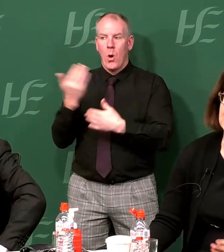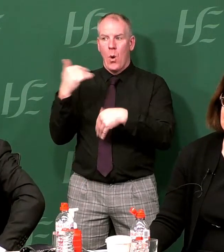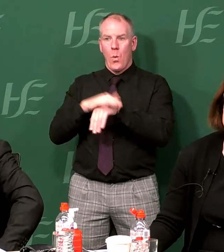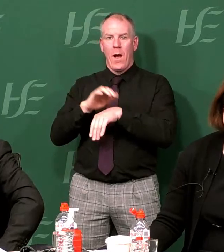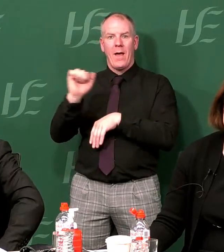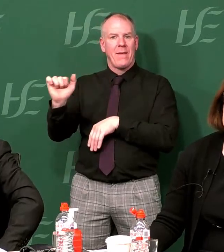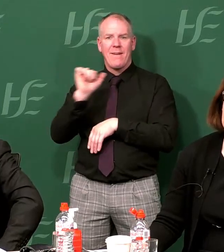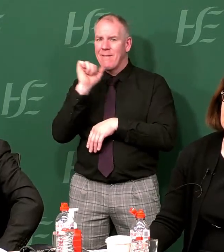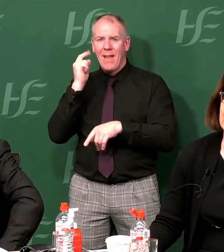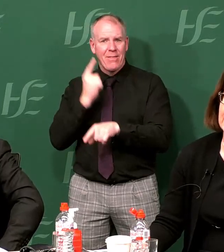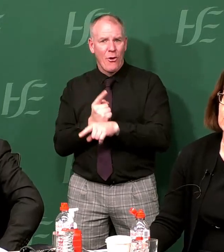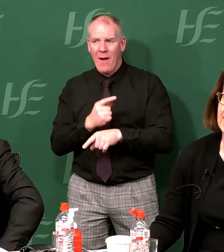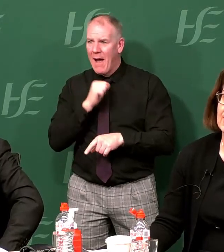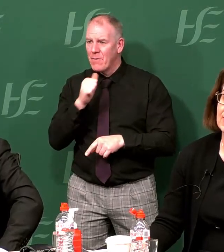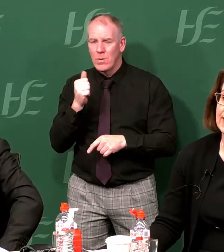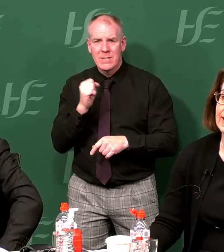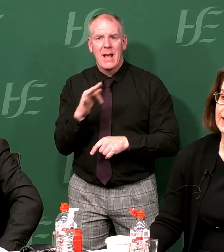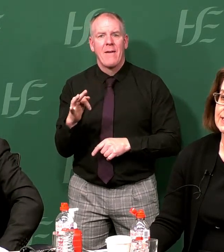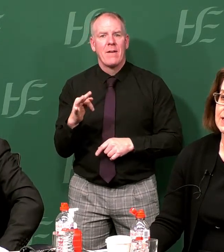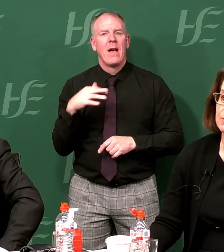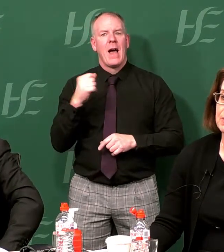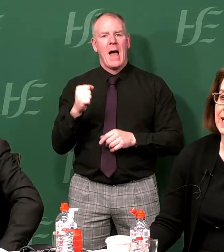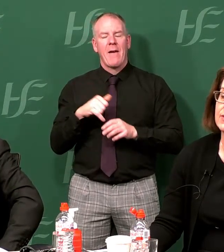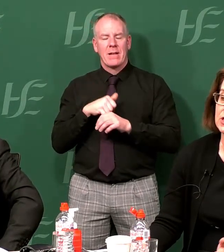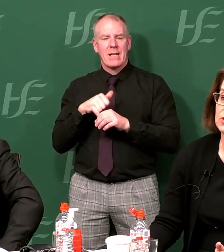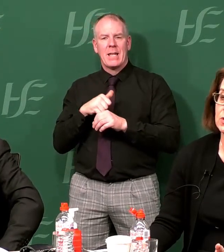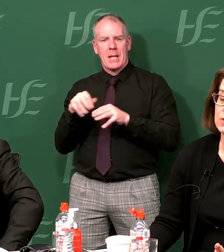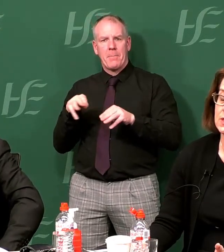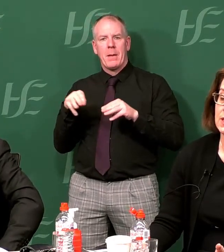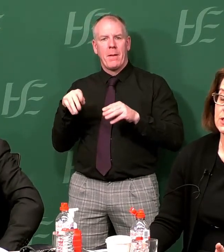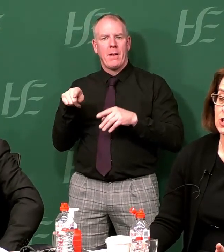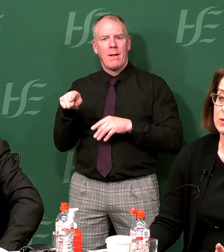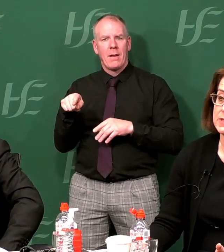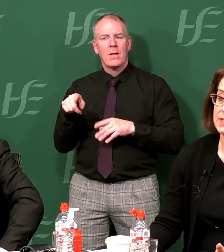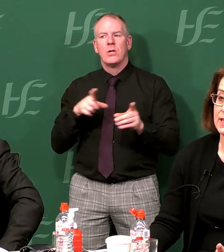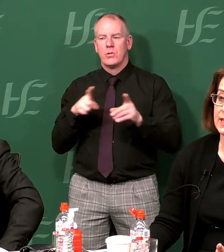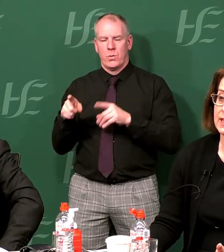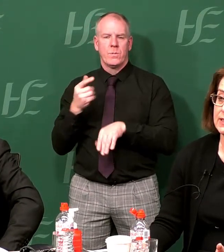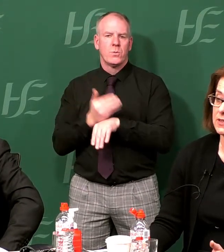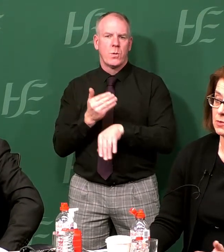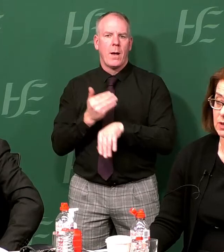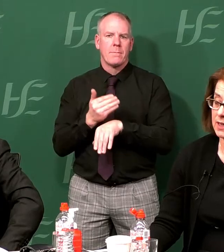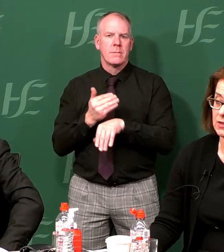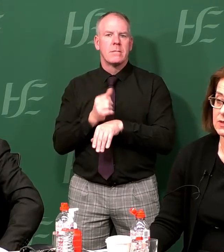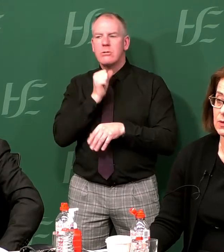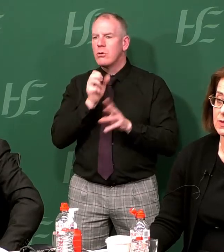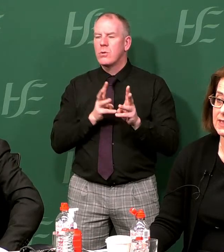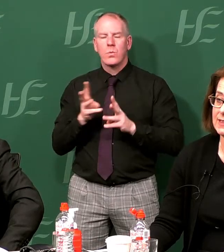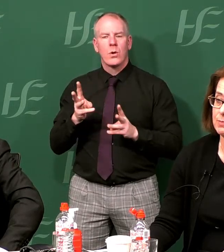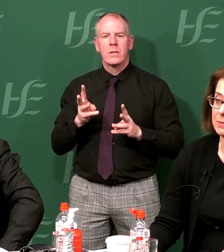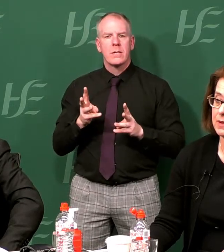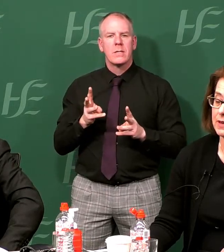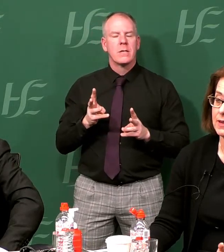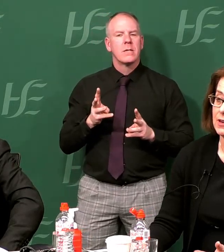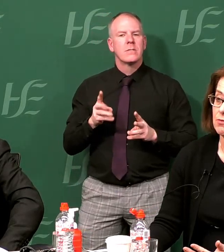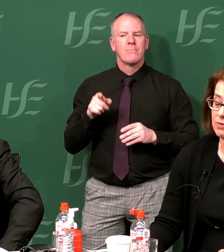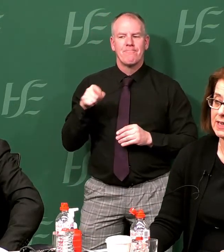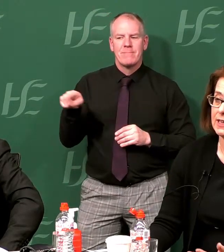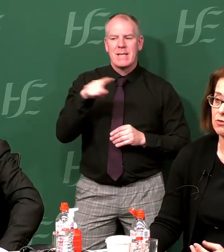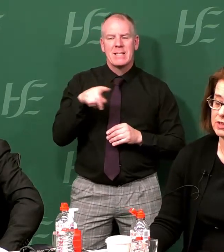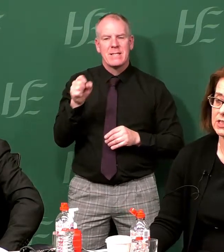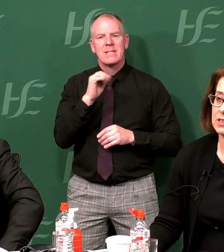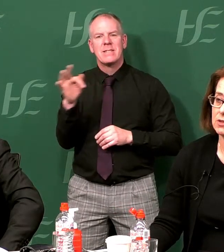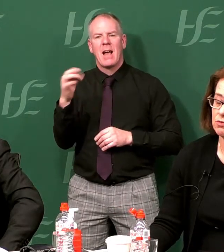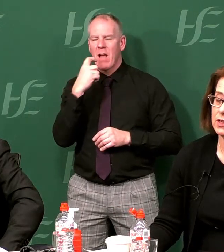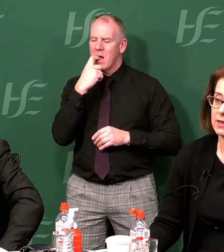people don't exist and we have clinical hands-on people having to do those jobs, it doesn't work either. So these people are